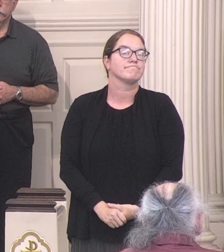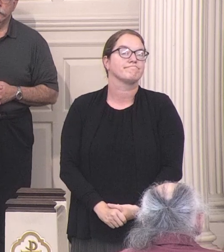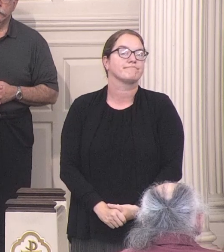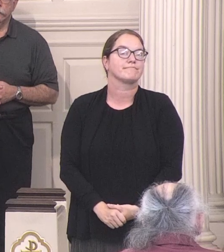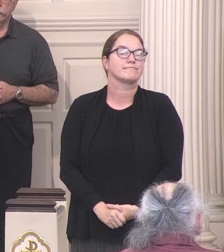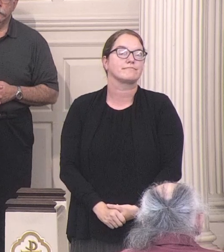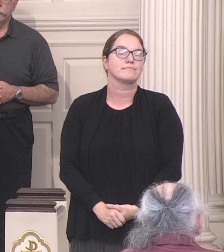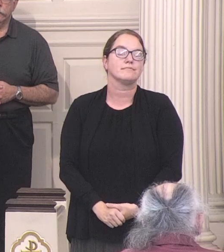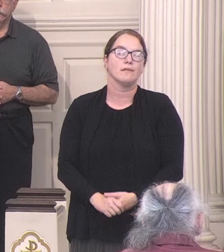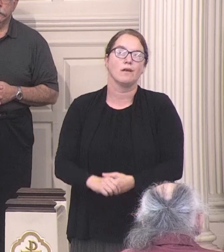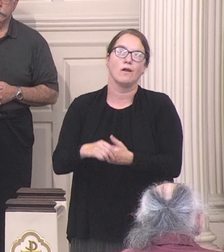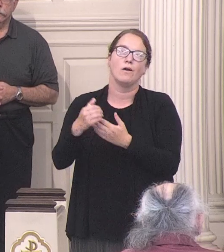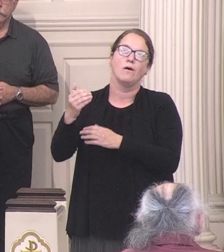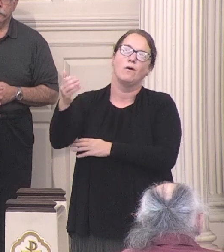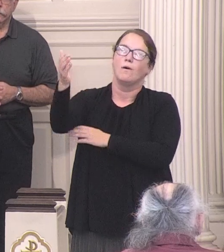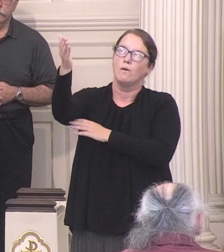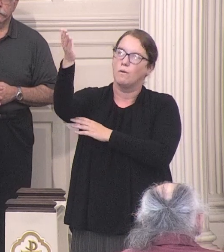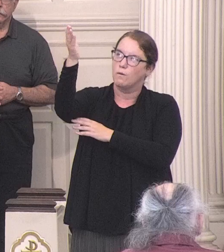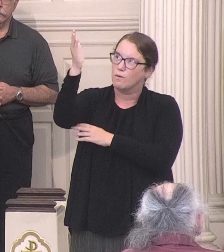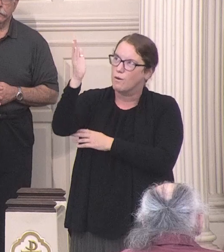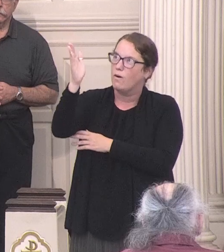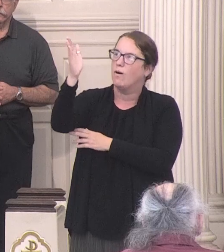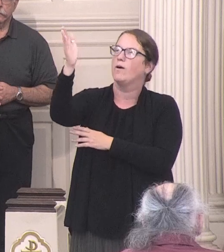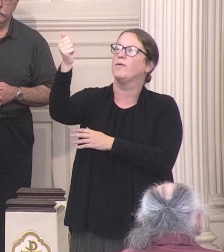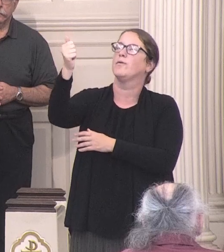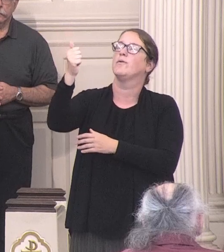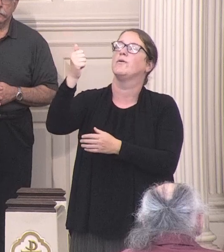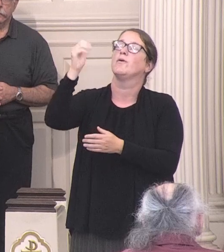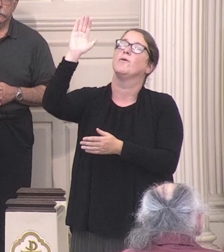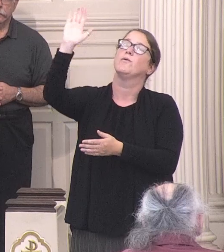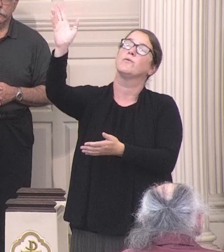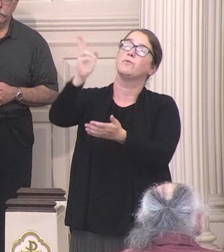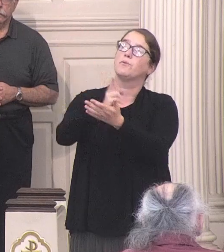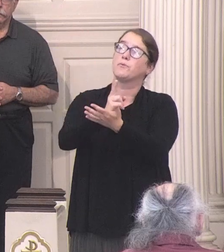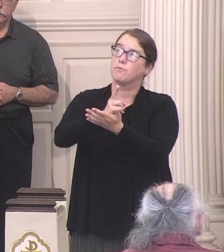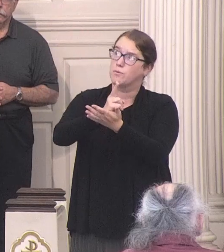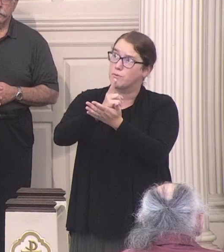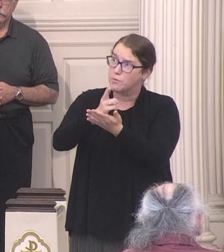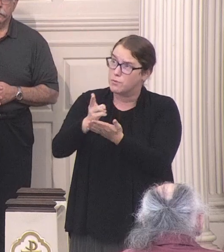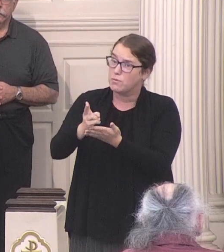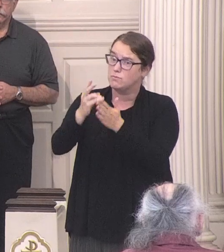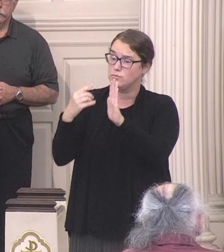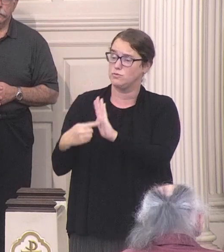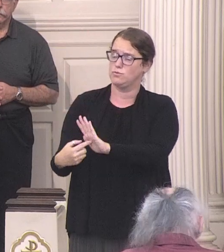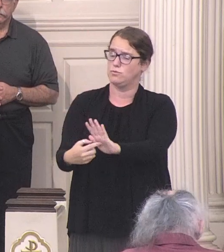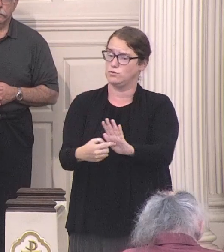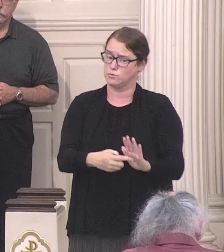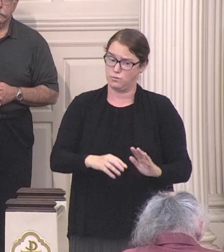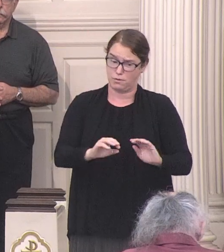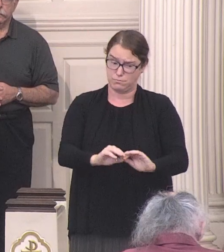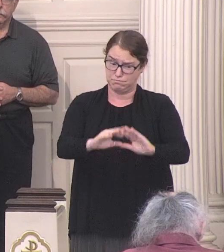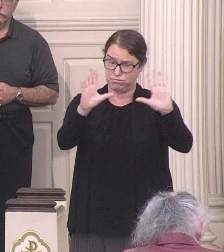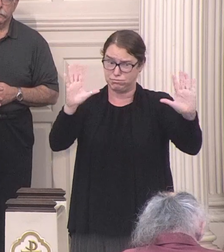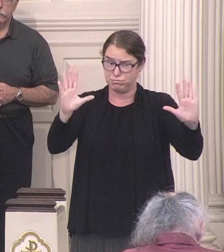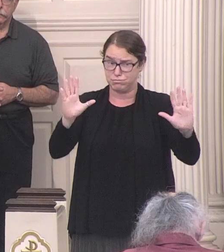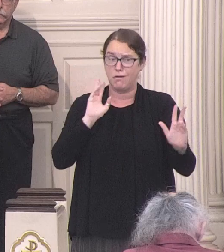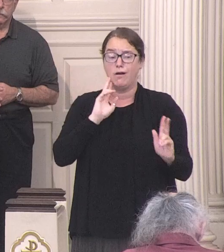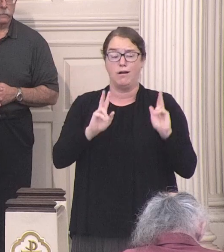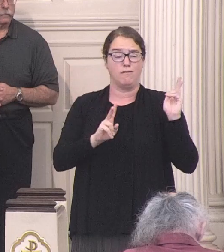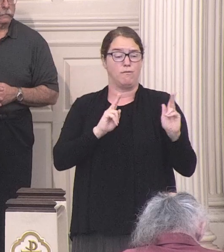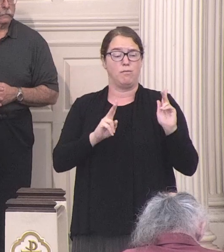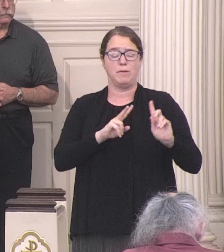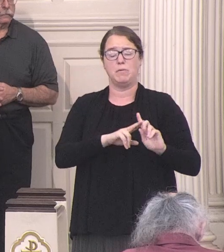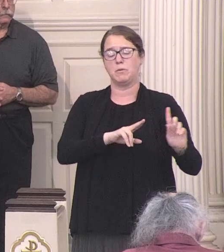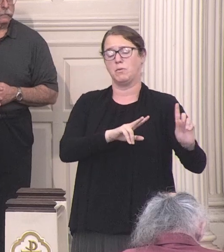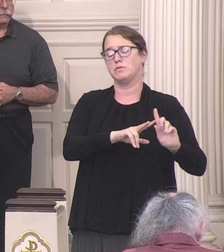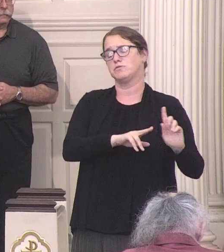O God, who show the light of your truth to those who go astray, so that they may return to the